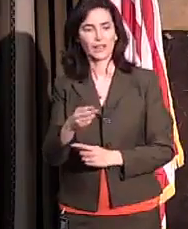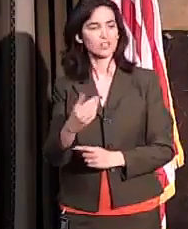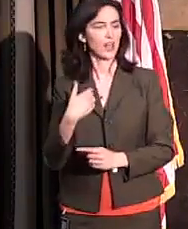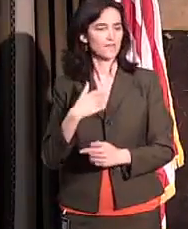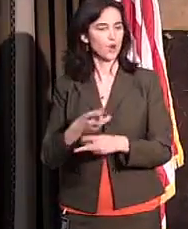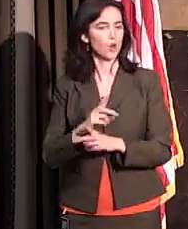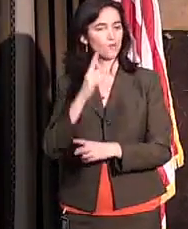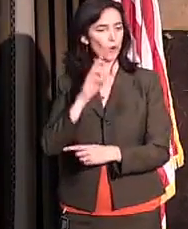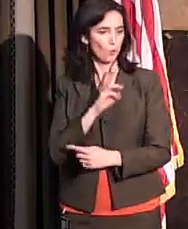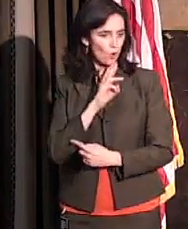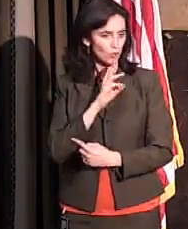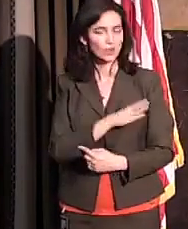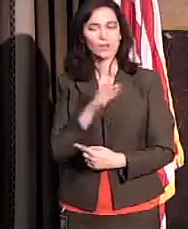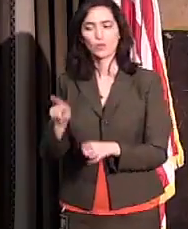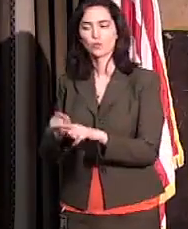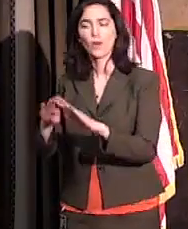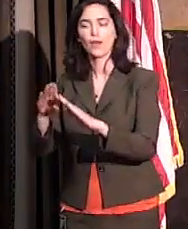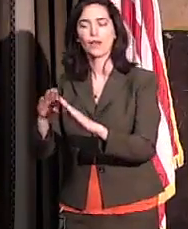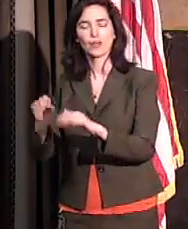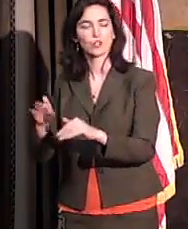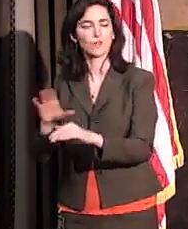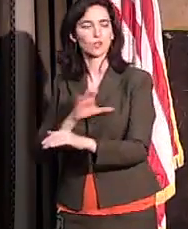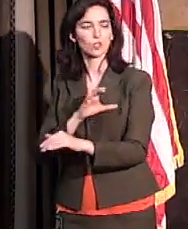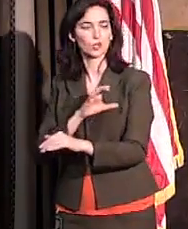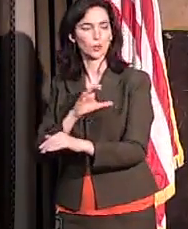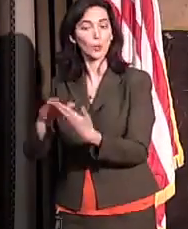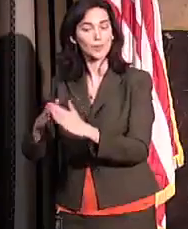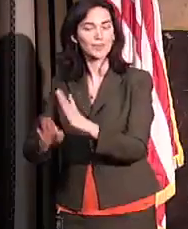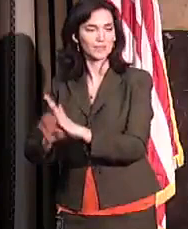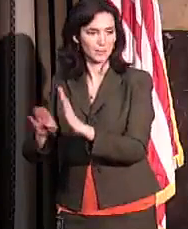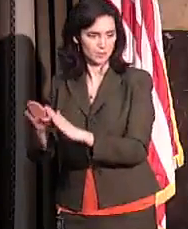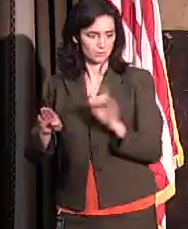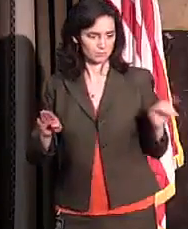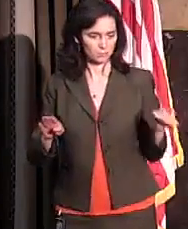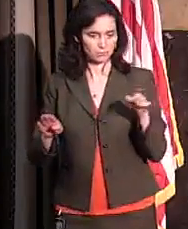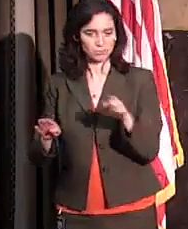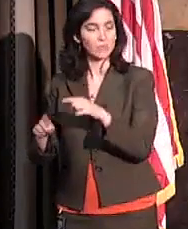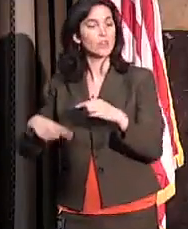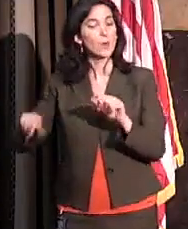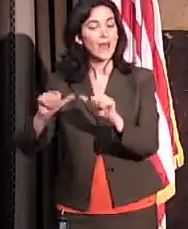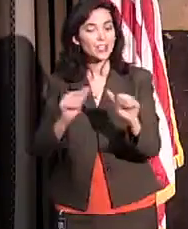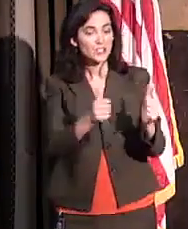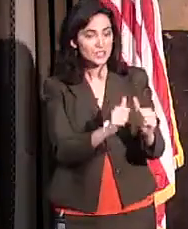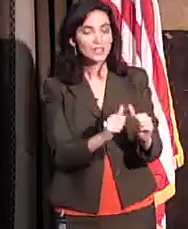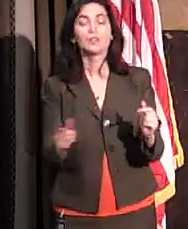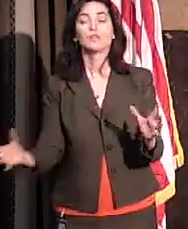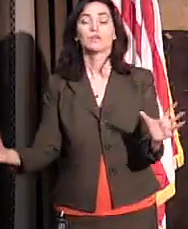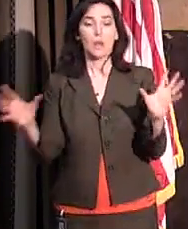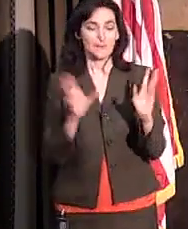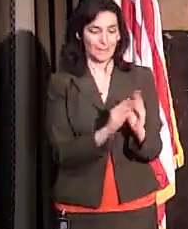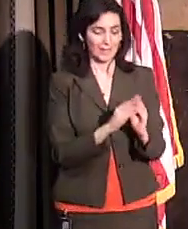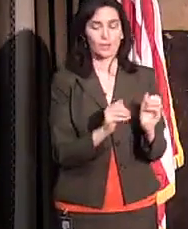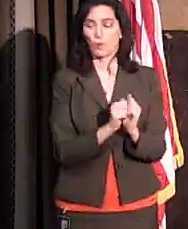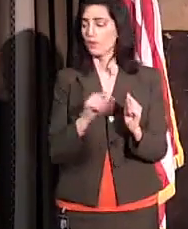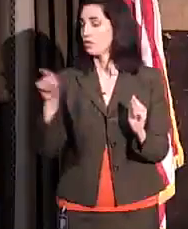water, and the Office of Community Development. Individuals from those agencies are meeting with legislators from the House and the